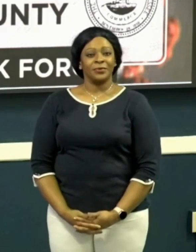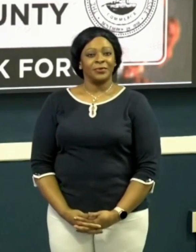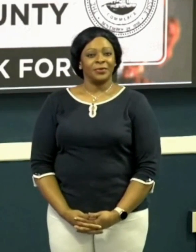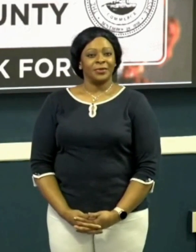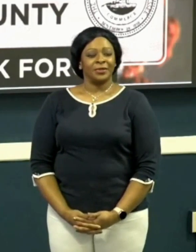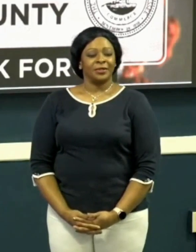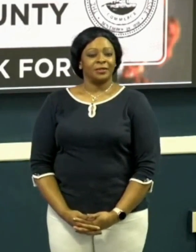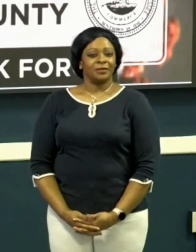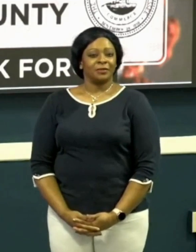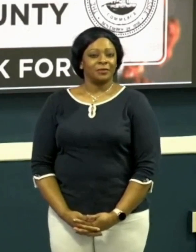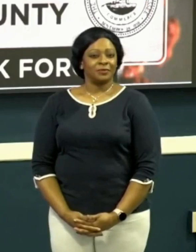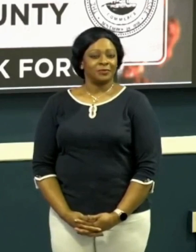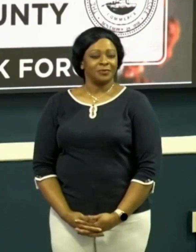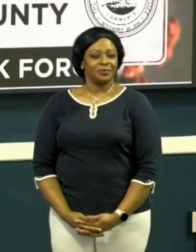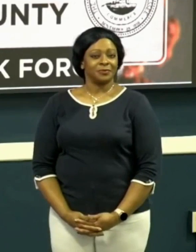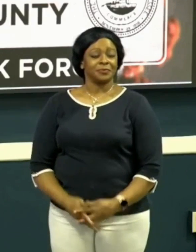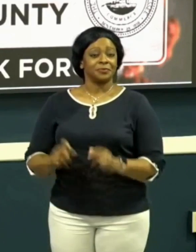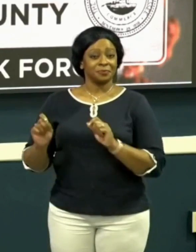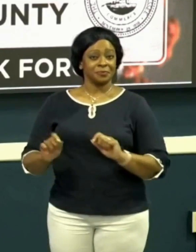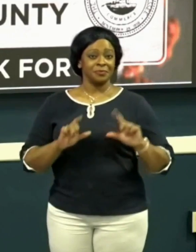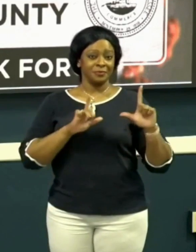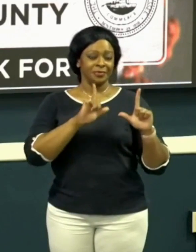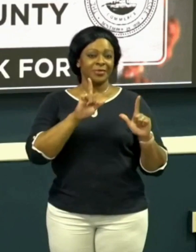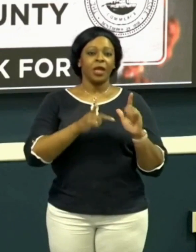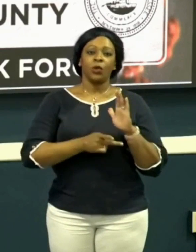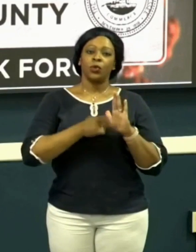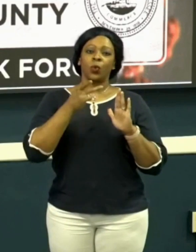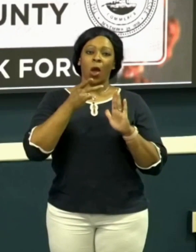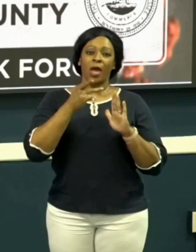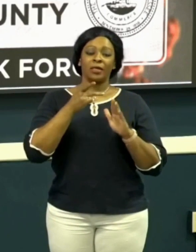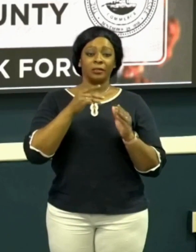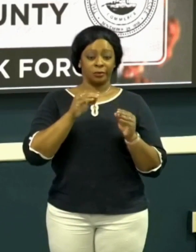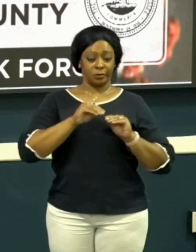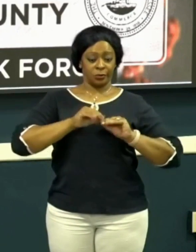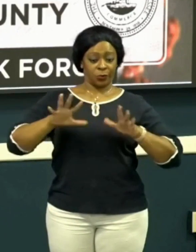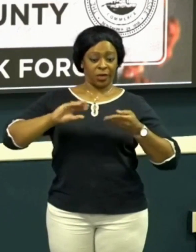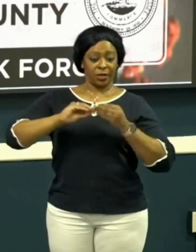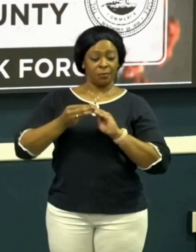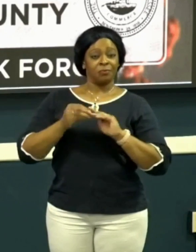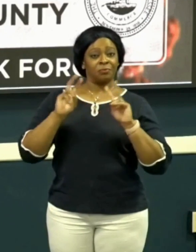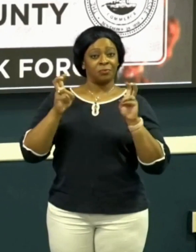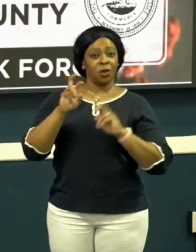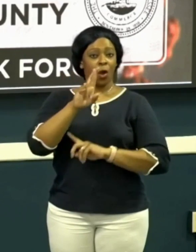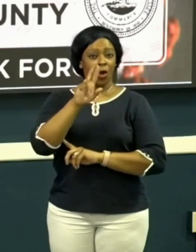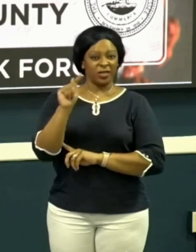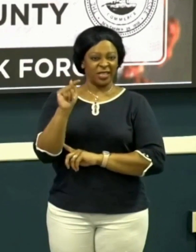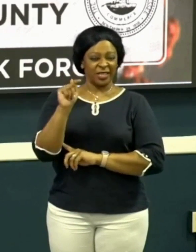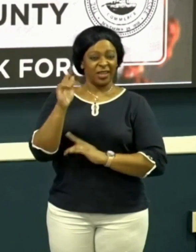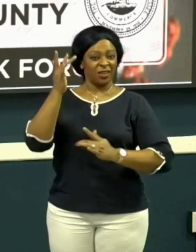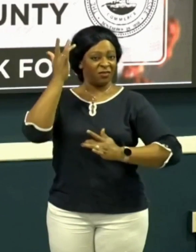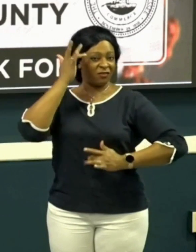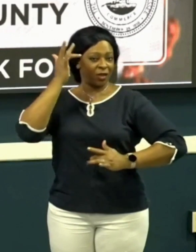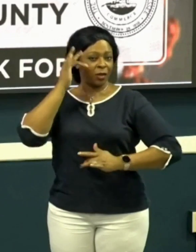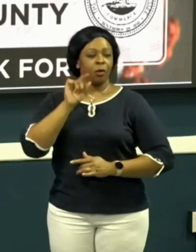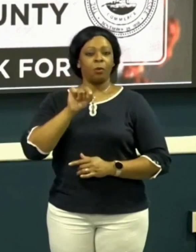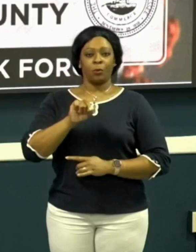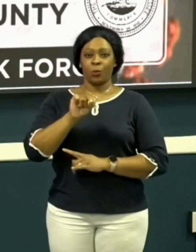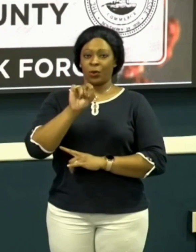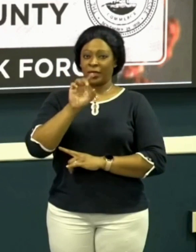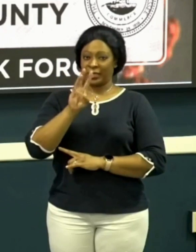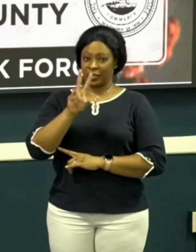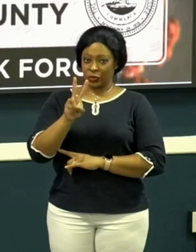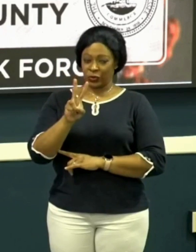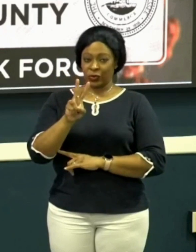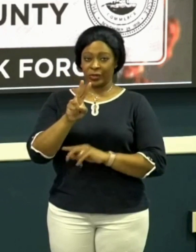slide. The effective reproductive number, or RT, of the virus is now 0.62, down